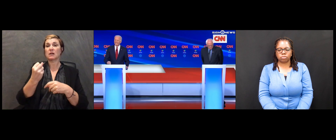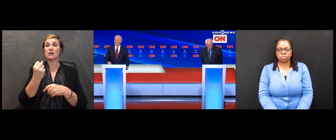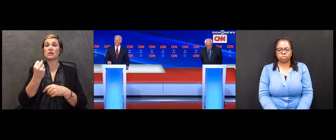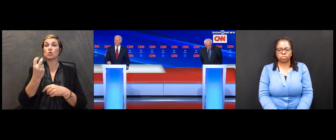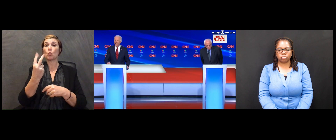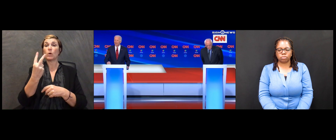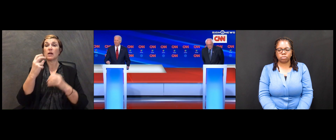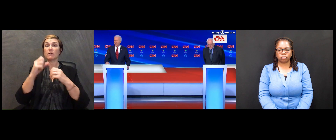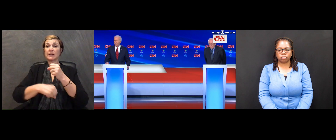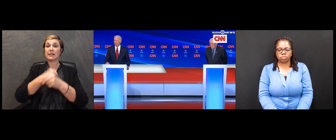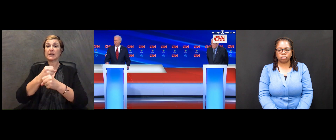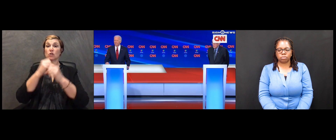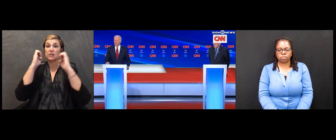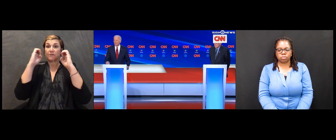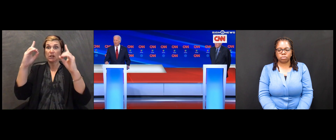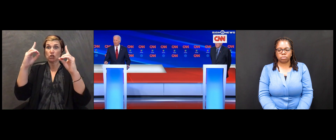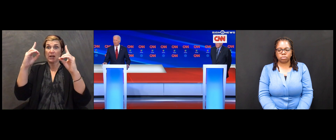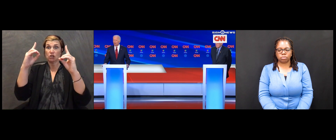education